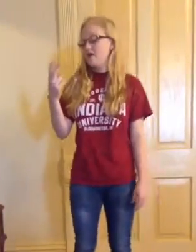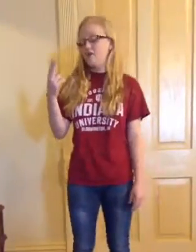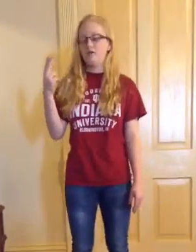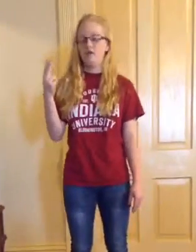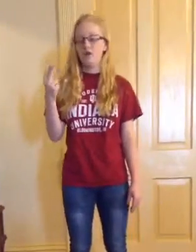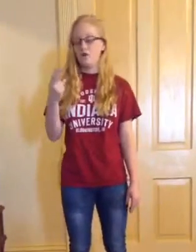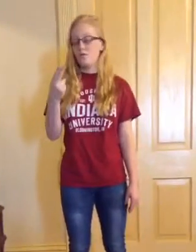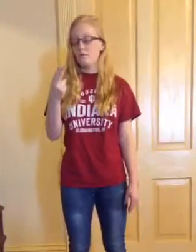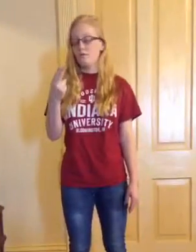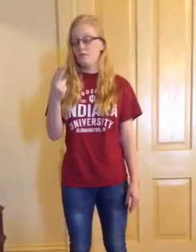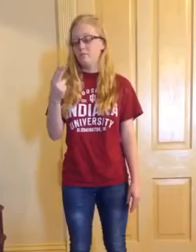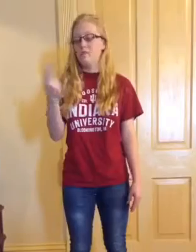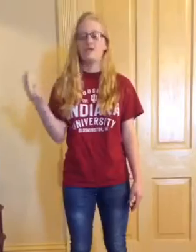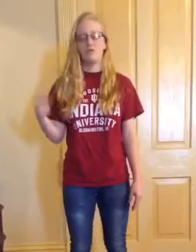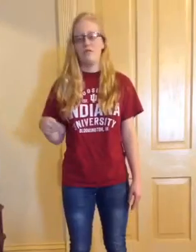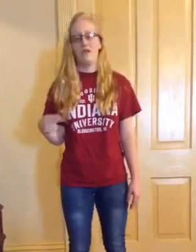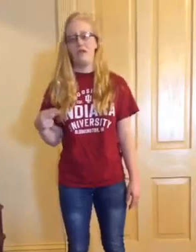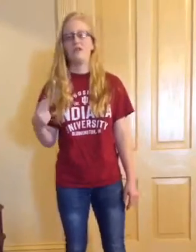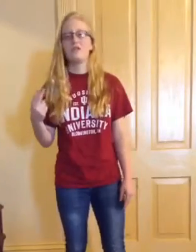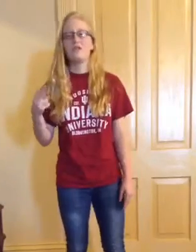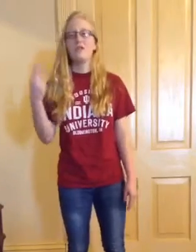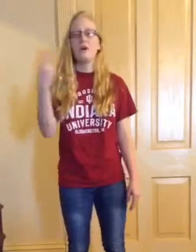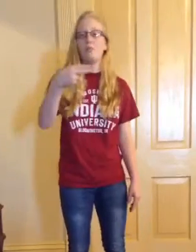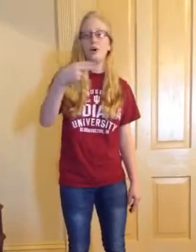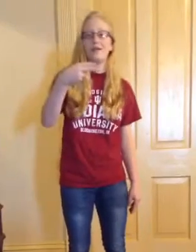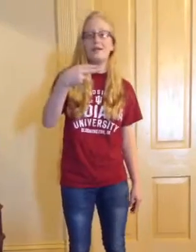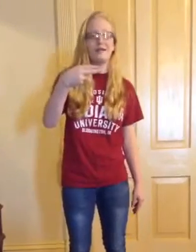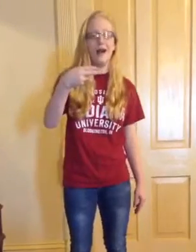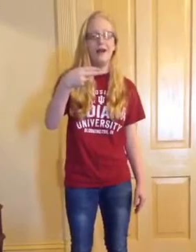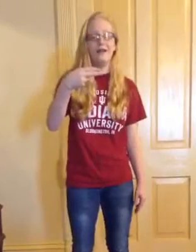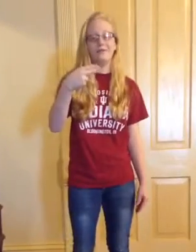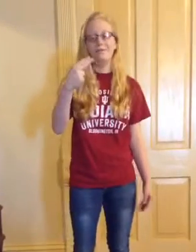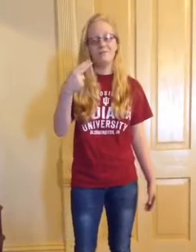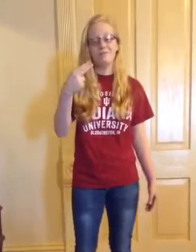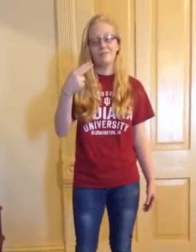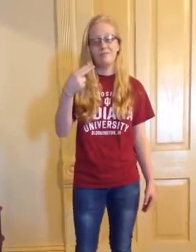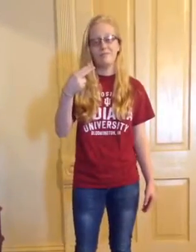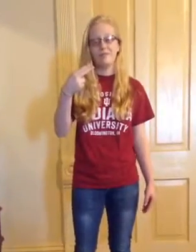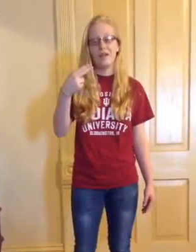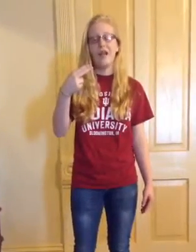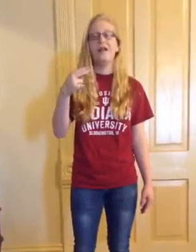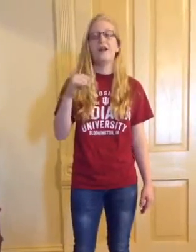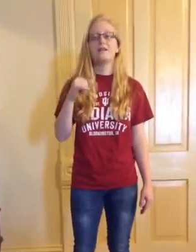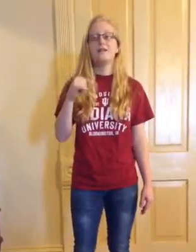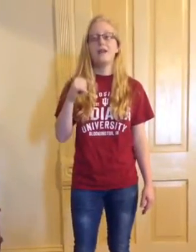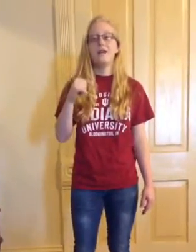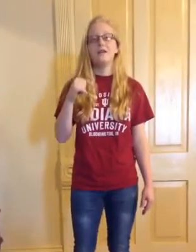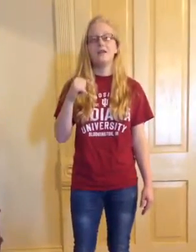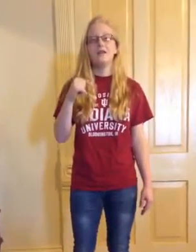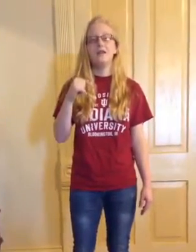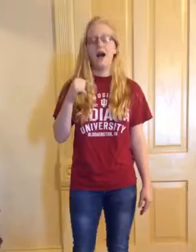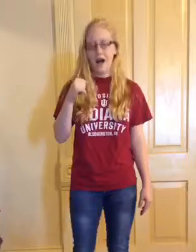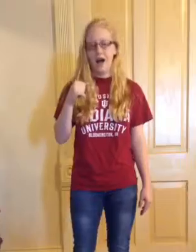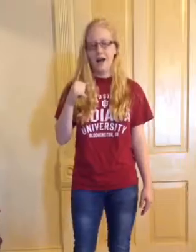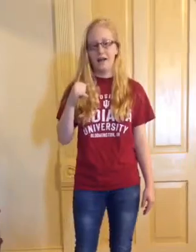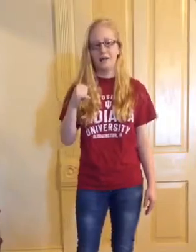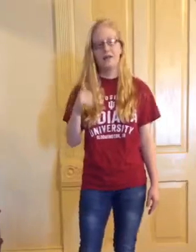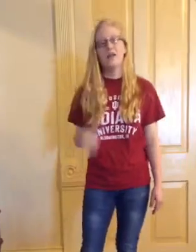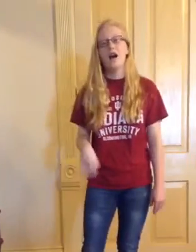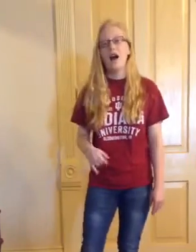your 2 major fingers pointing to the side. Next is I. I